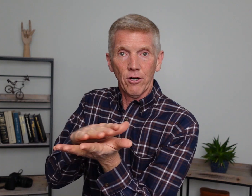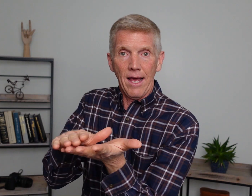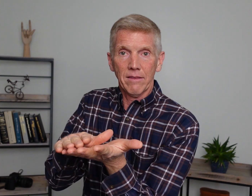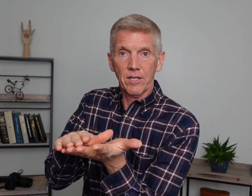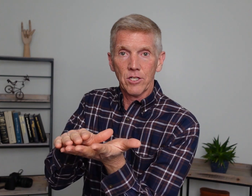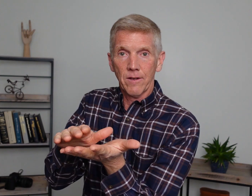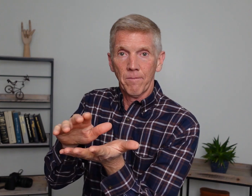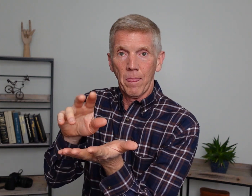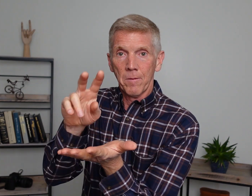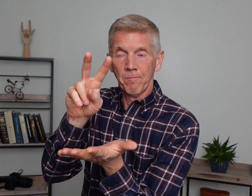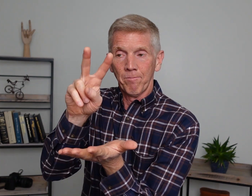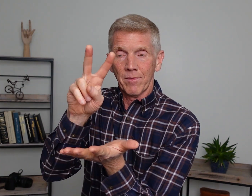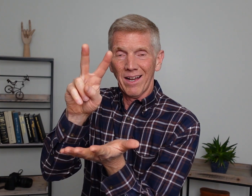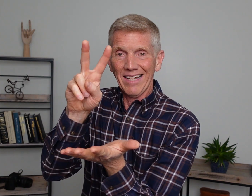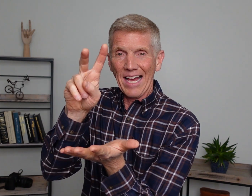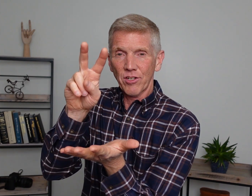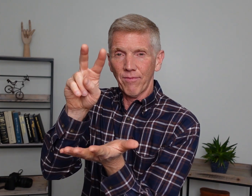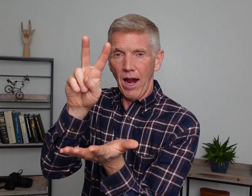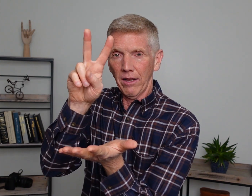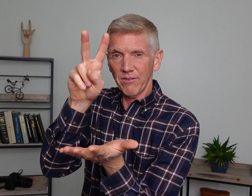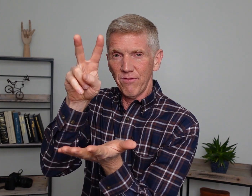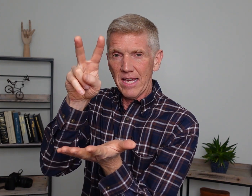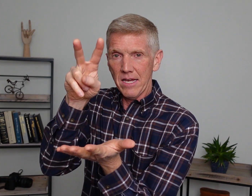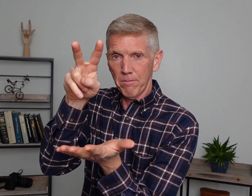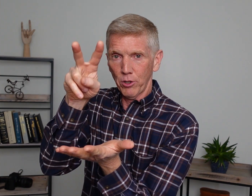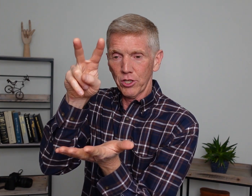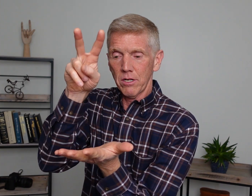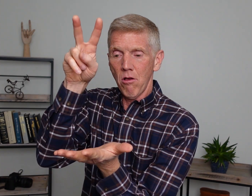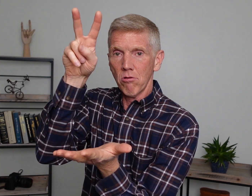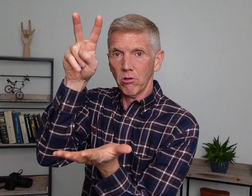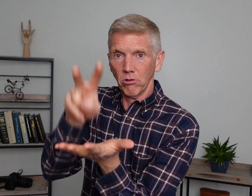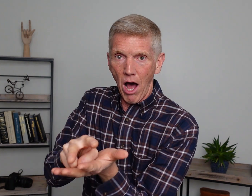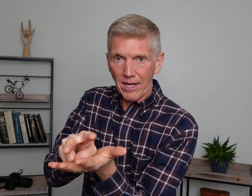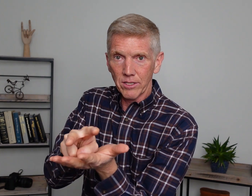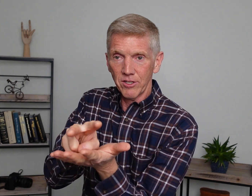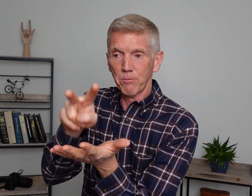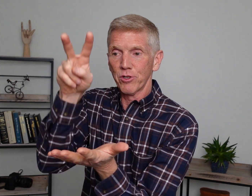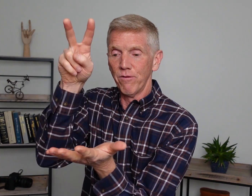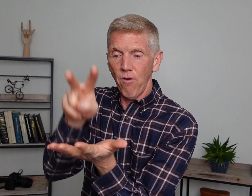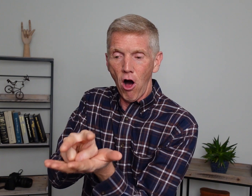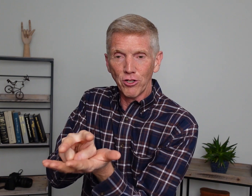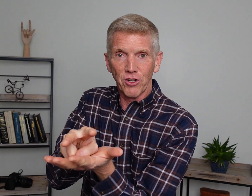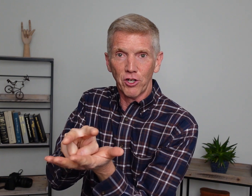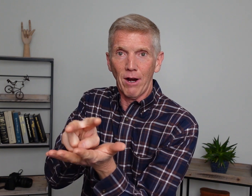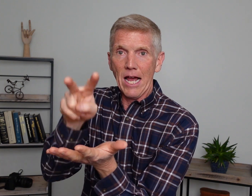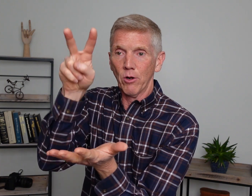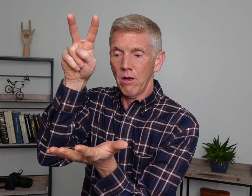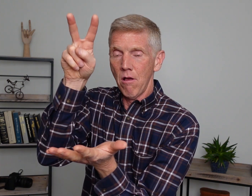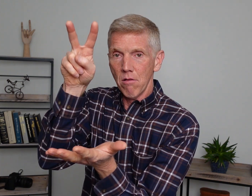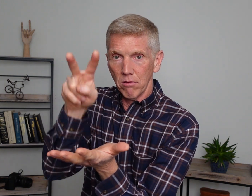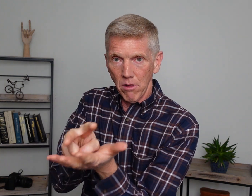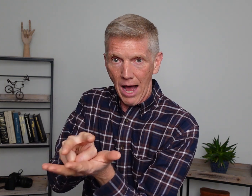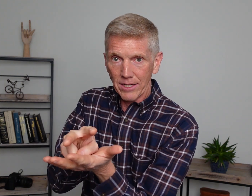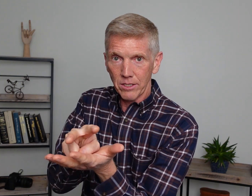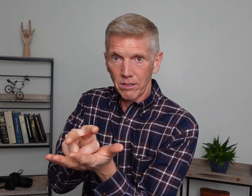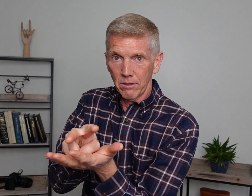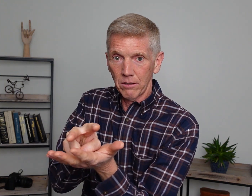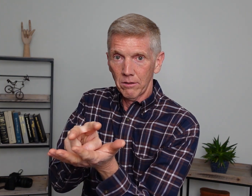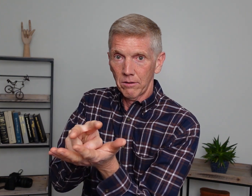like this, classifier, like a V person, lost. This person falls to the ground, lost.